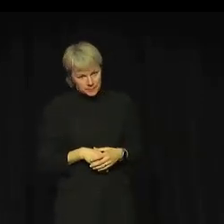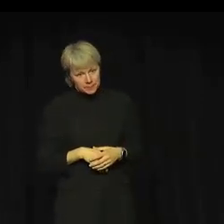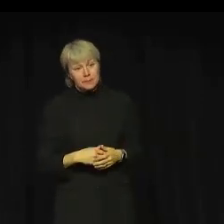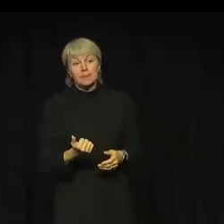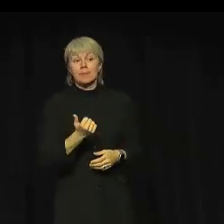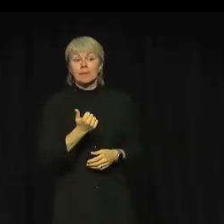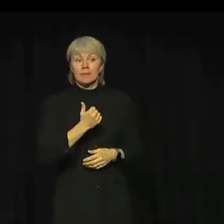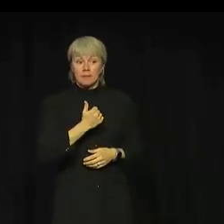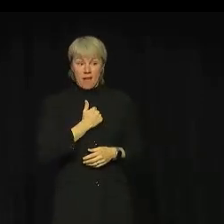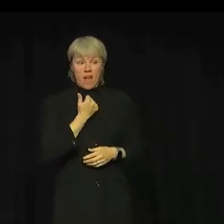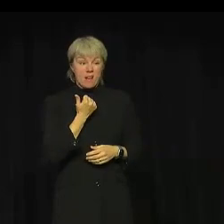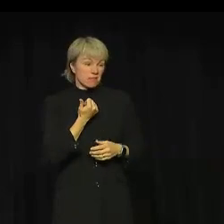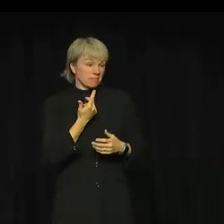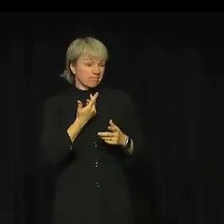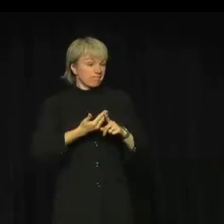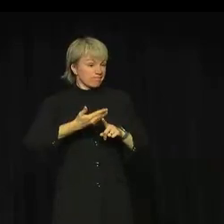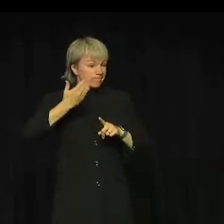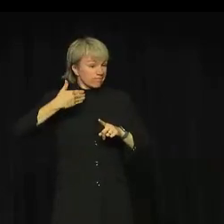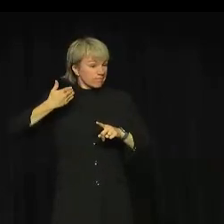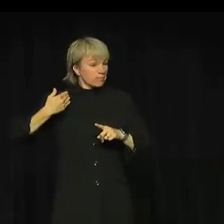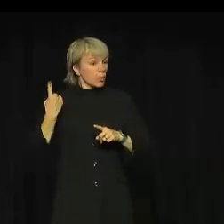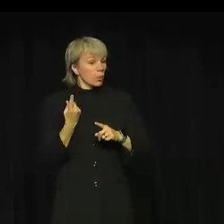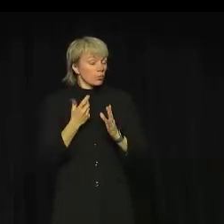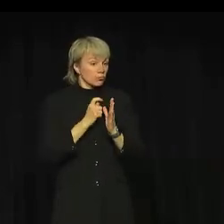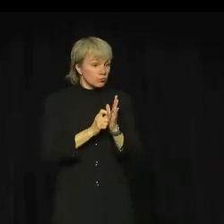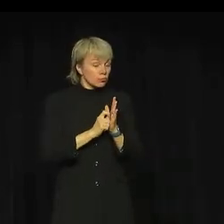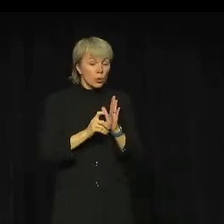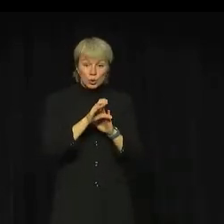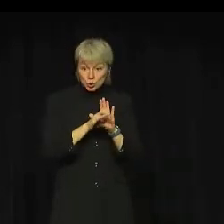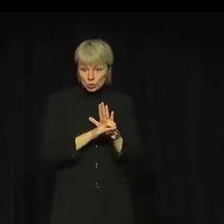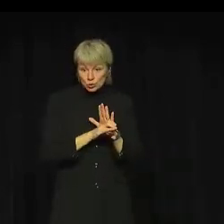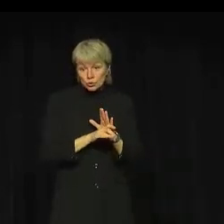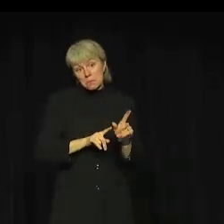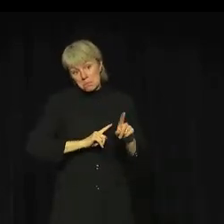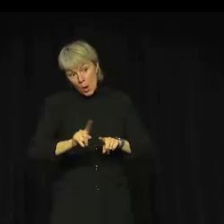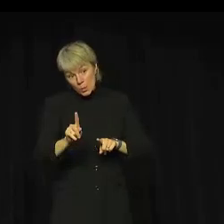Our founding fathers, or at least a majority of them,